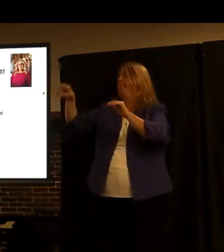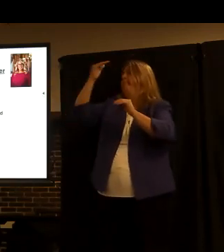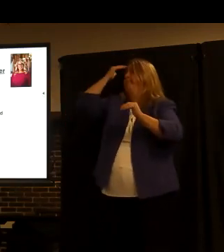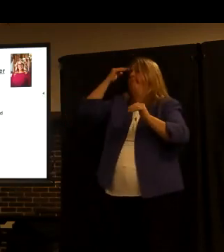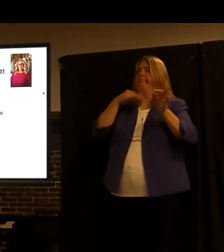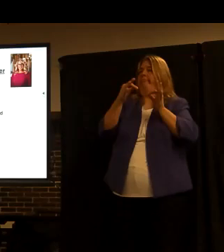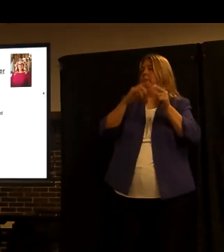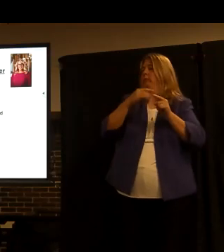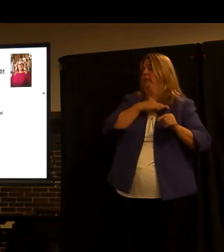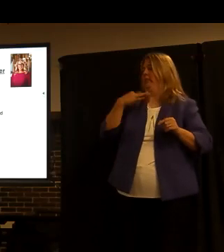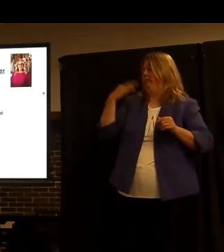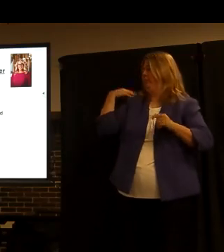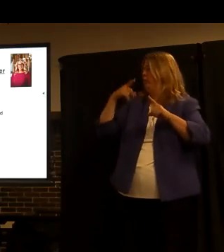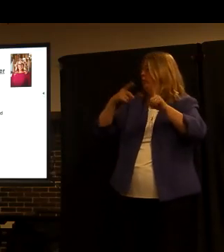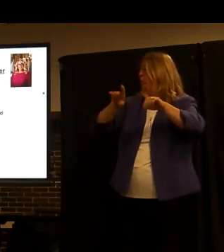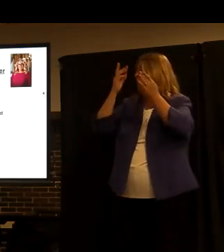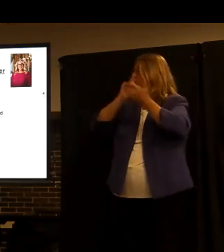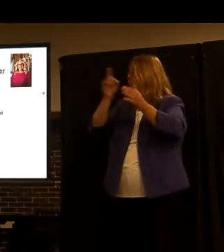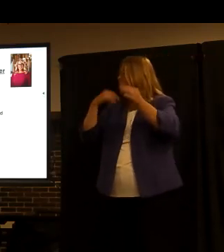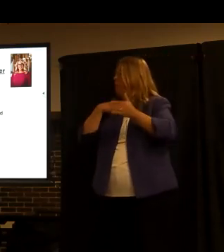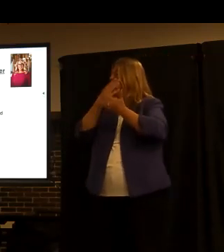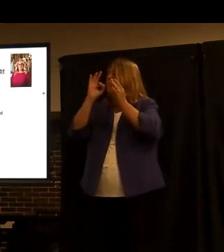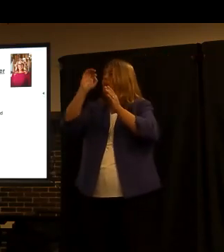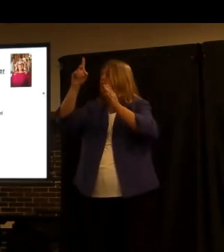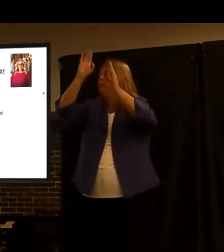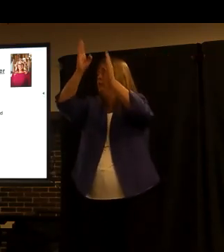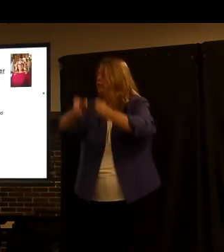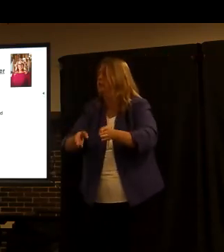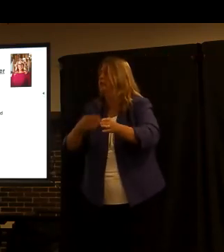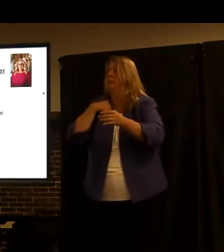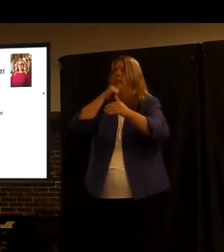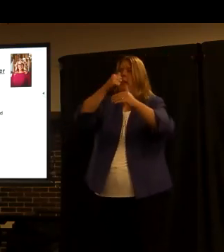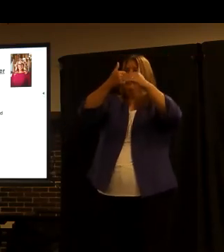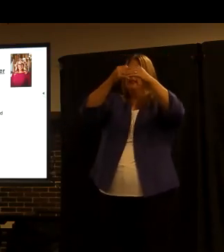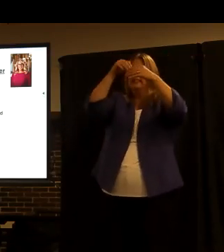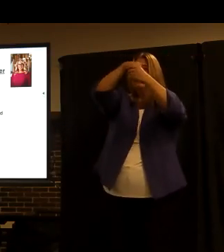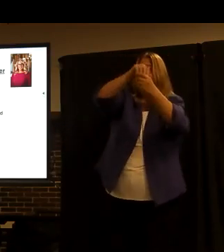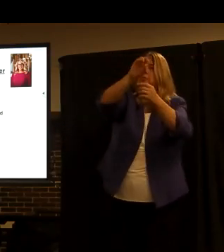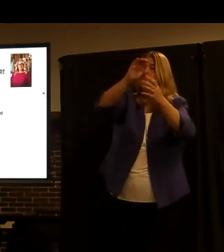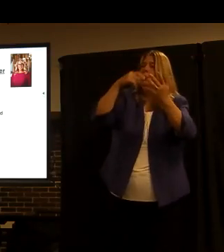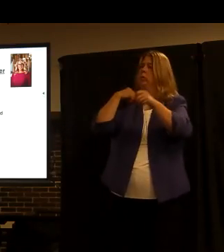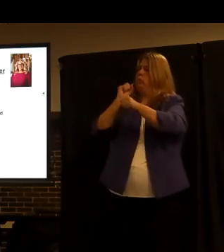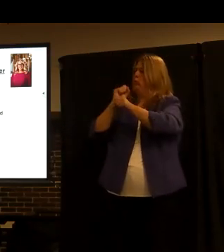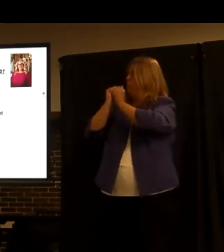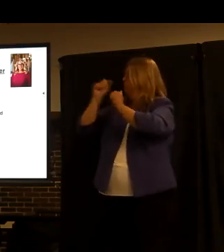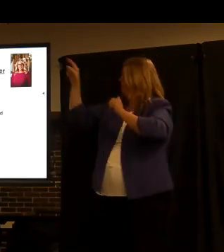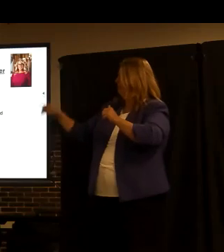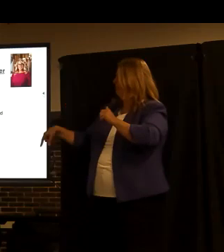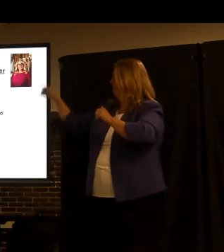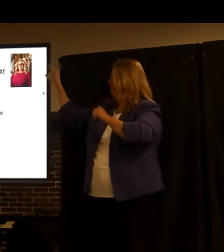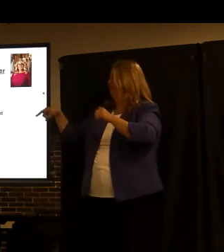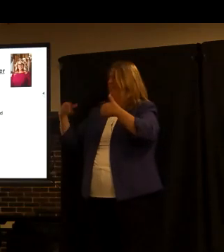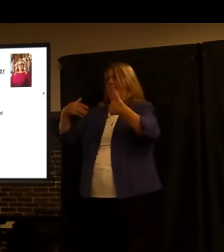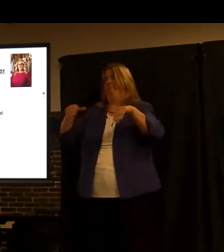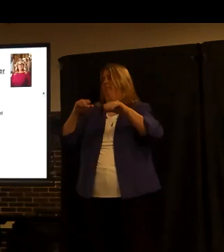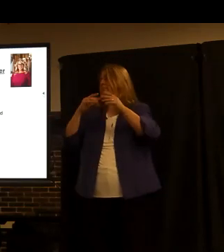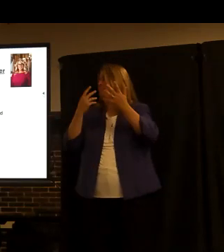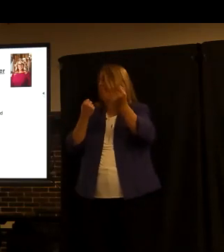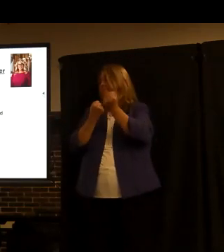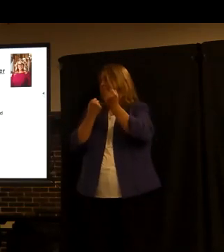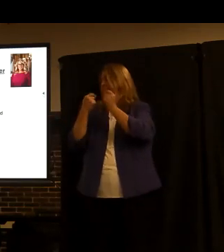bit more challenging to go through that purchasing process. So I have been educating the vertical about how ISD